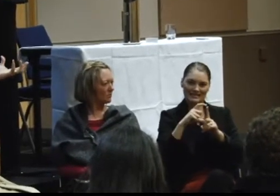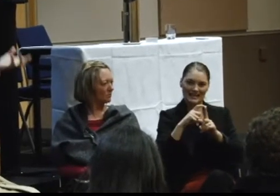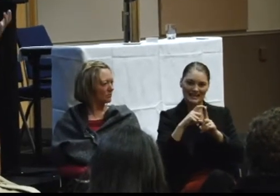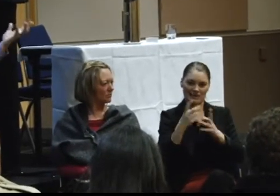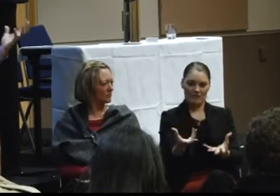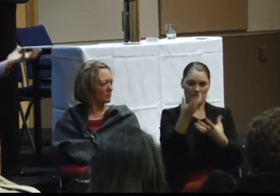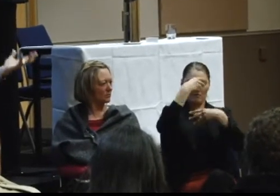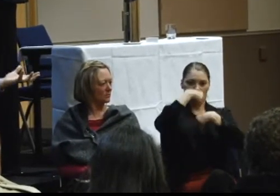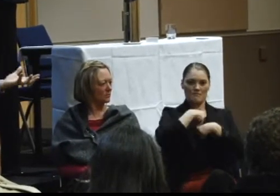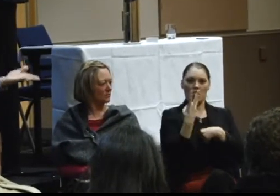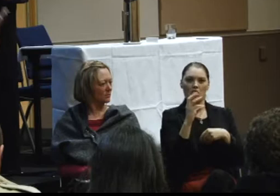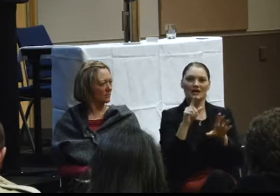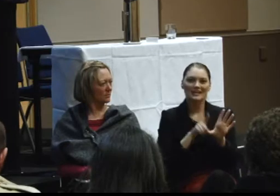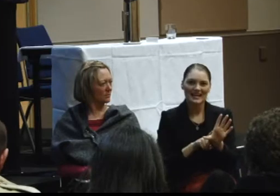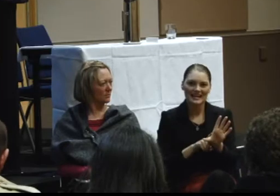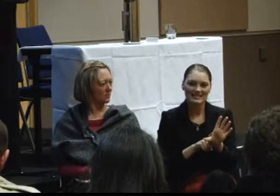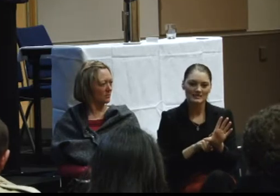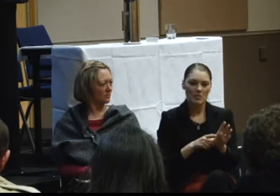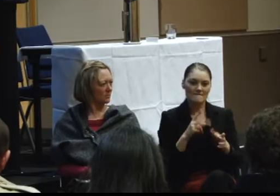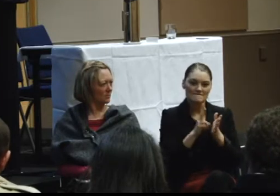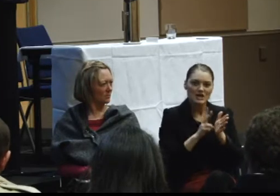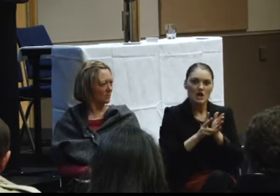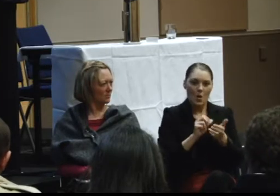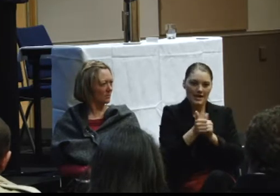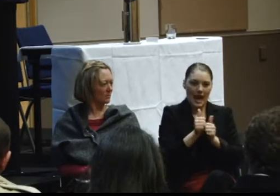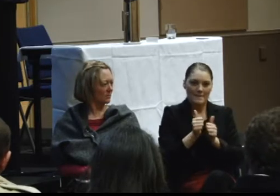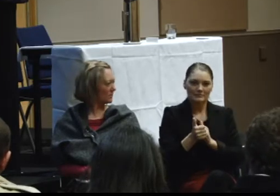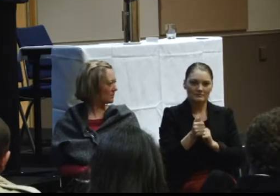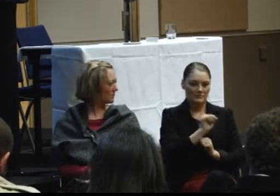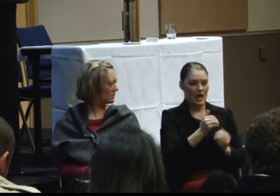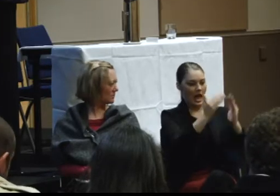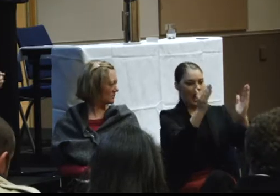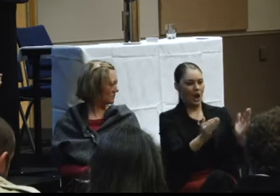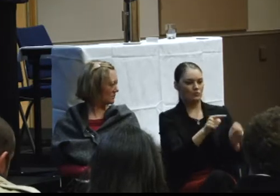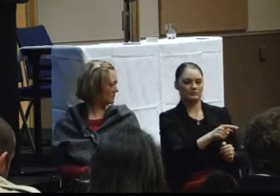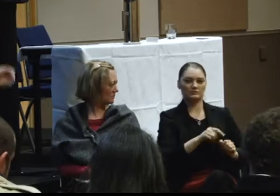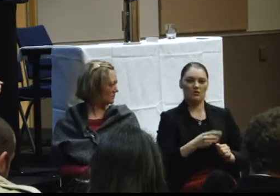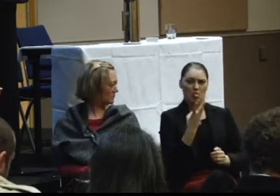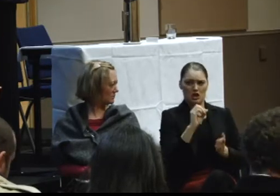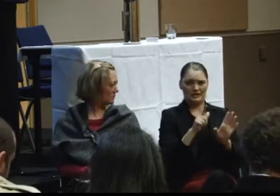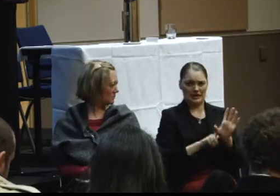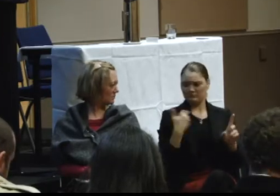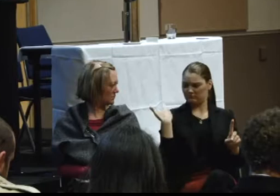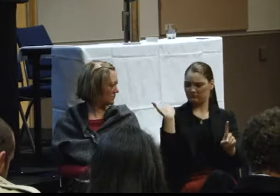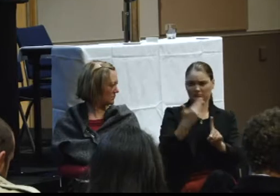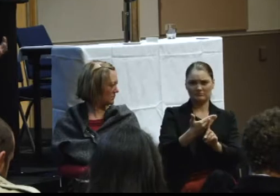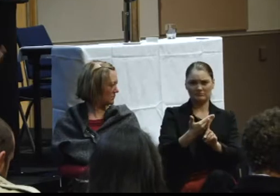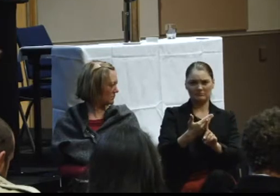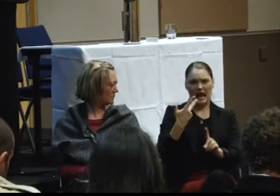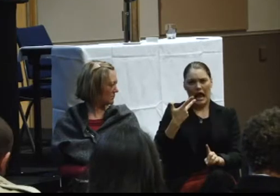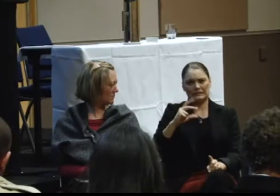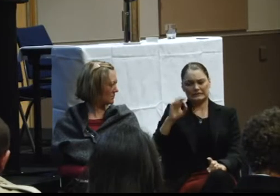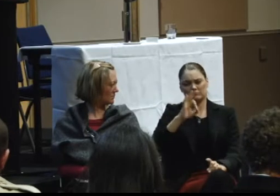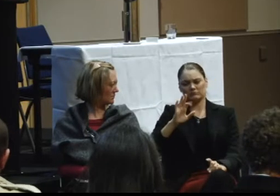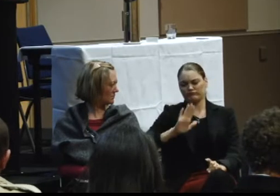someone, they've spent 30 years with a video games console in their living room. They've been in our living rooms for 30 years, since the early 80s. That's the